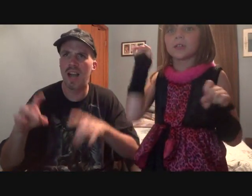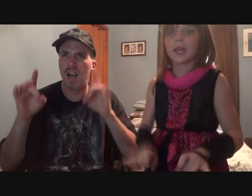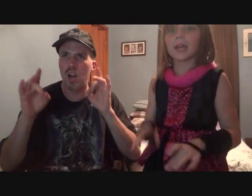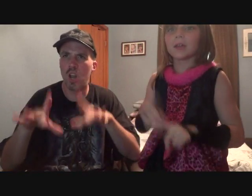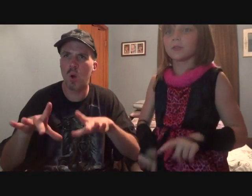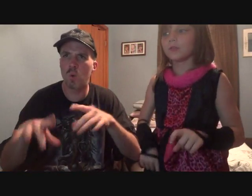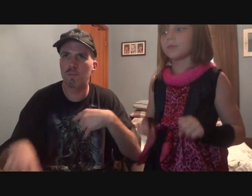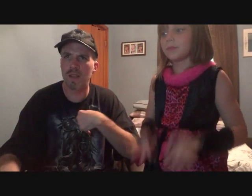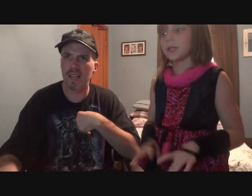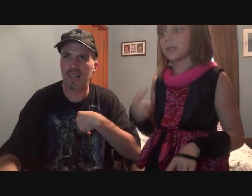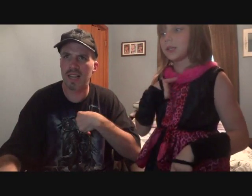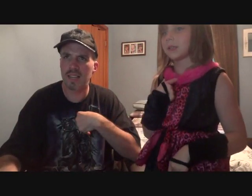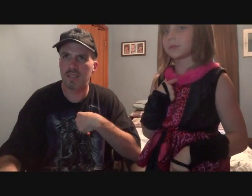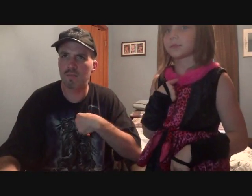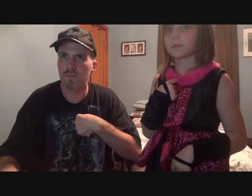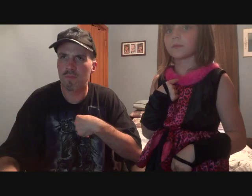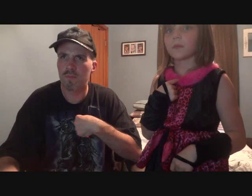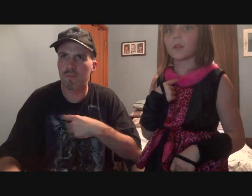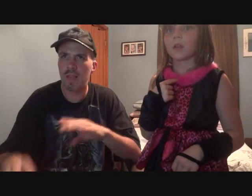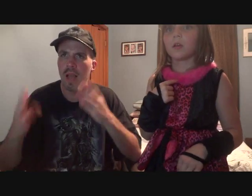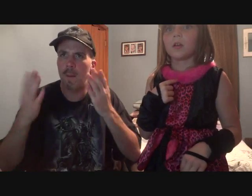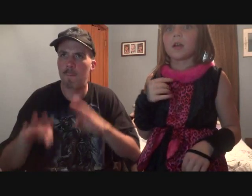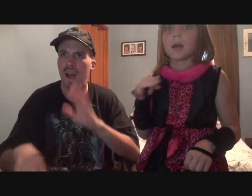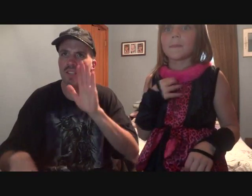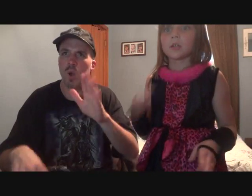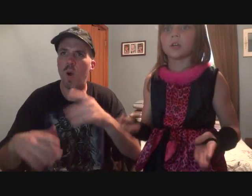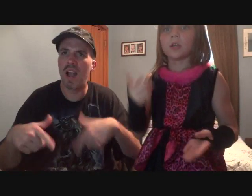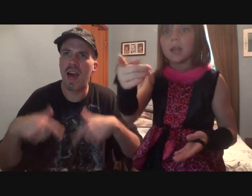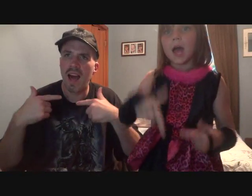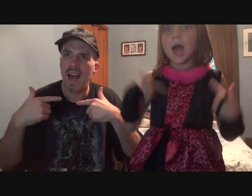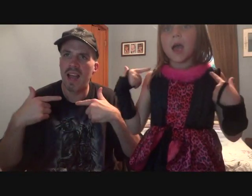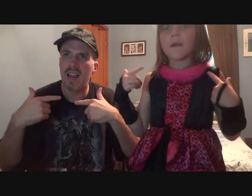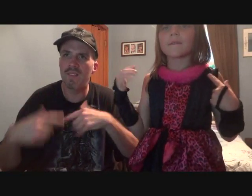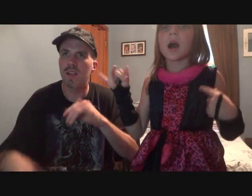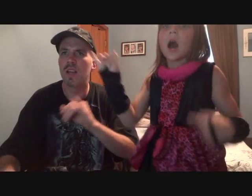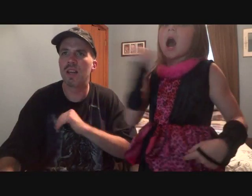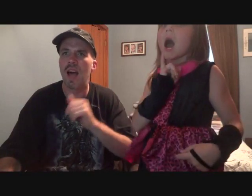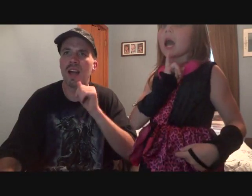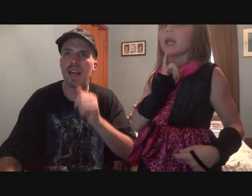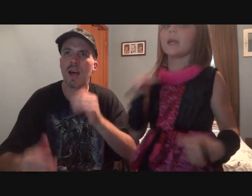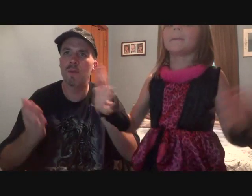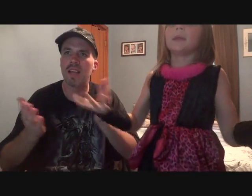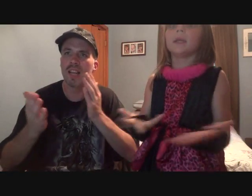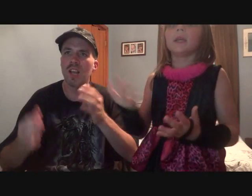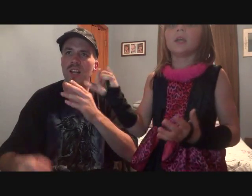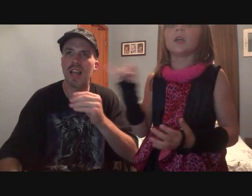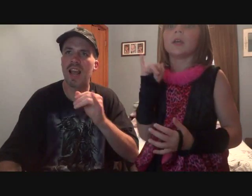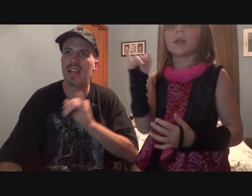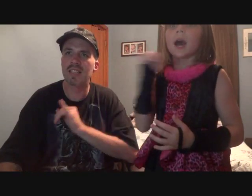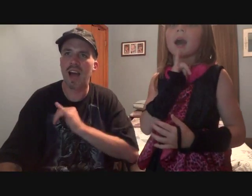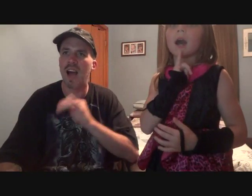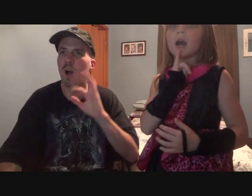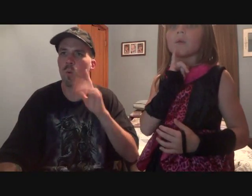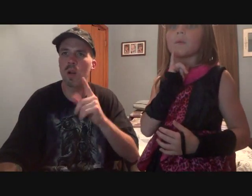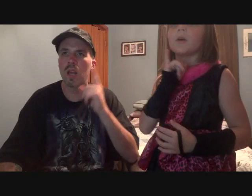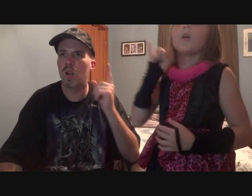can't lose me Let you lie I am here and I will